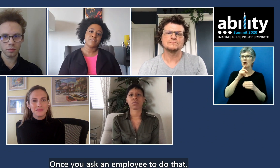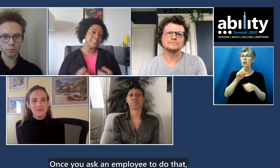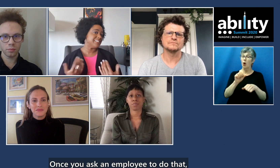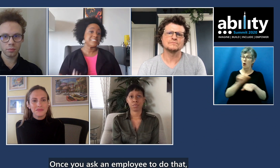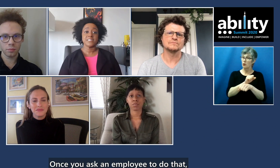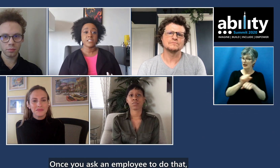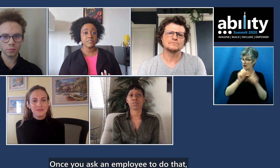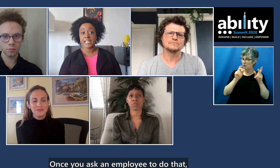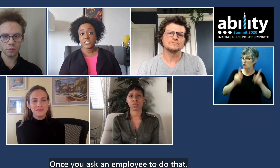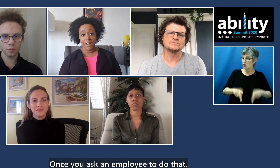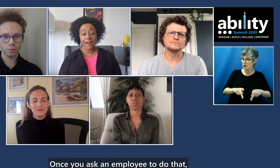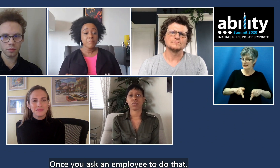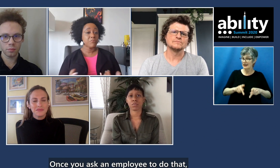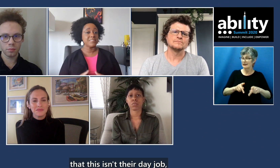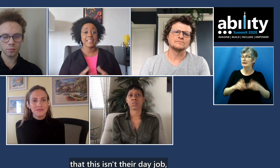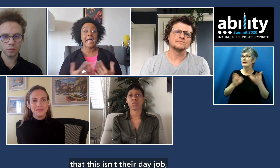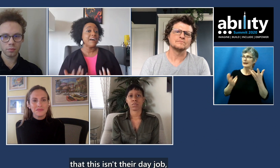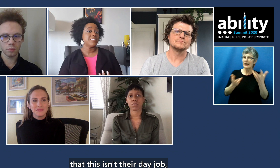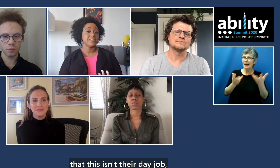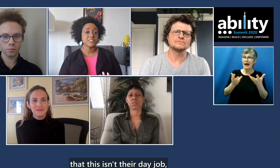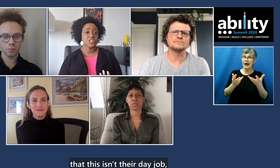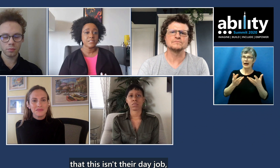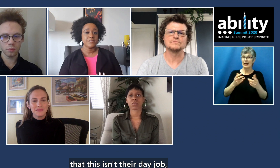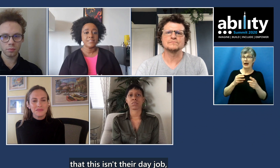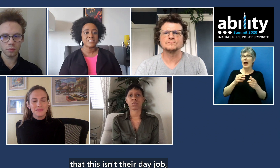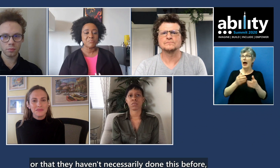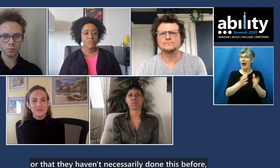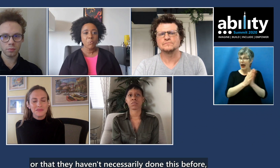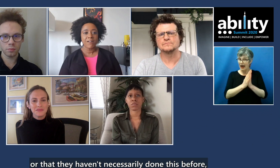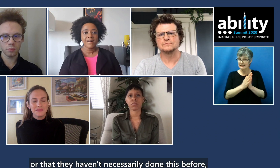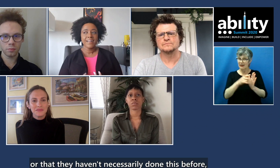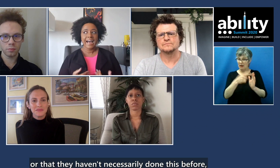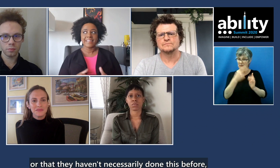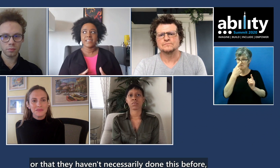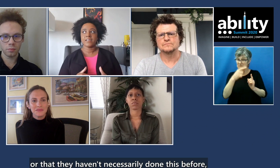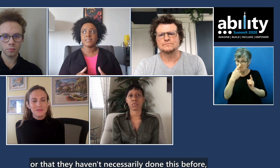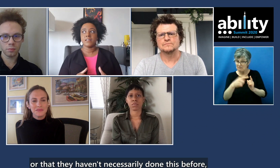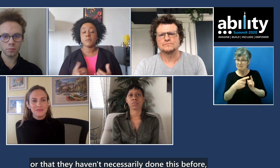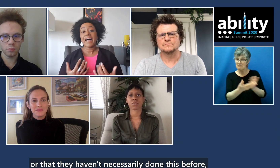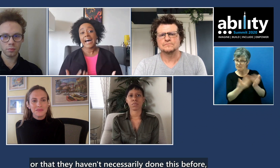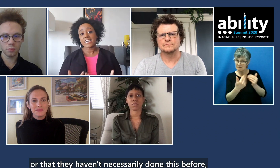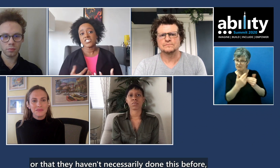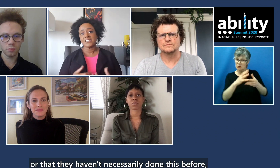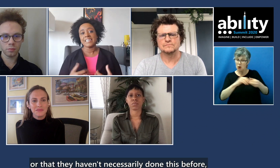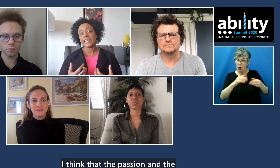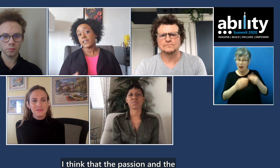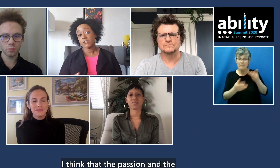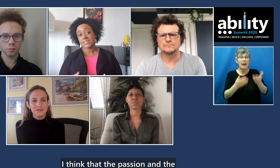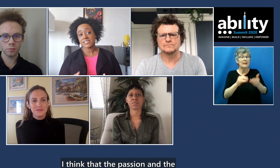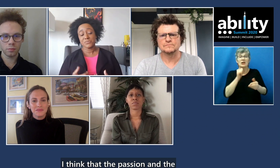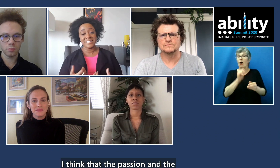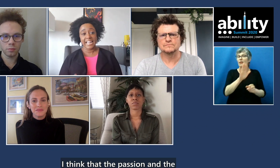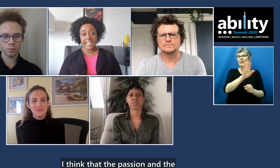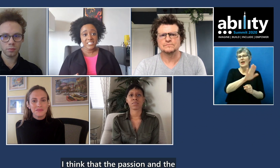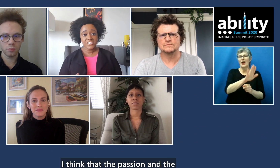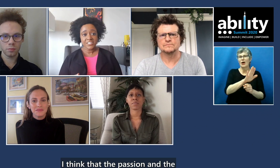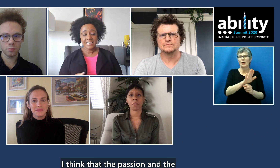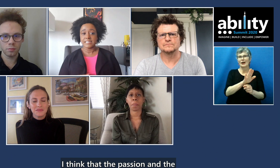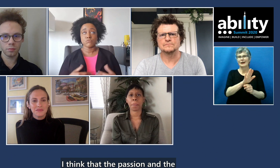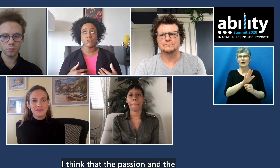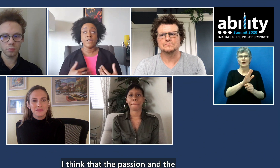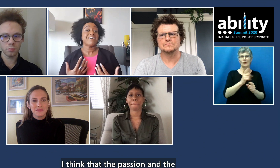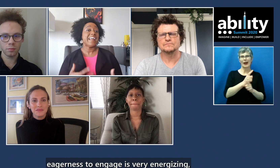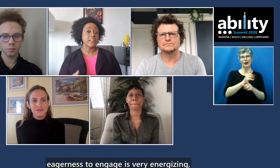do that this isn't their day job or that they haven't necessarily done this before, I think that the passion and the eagerness to